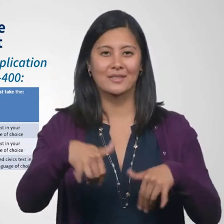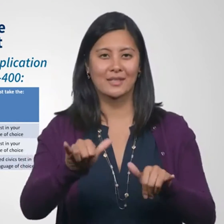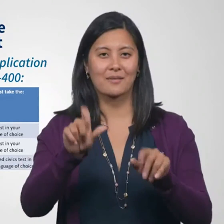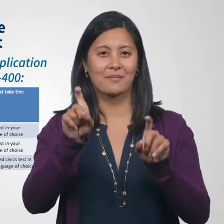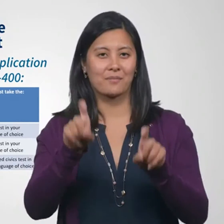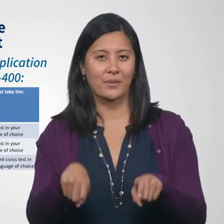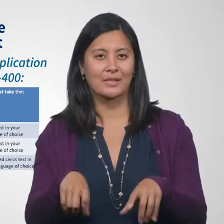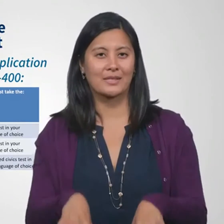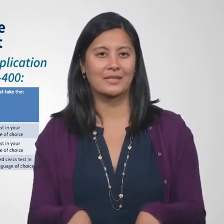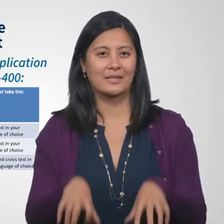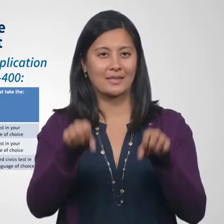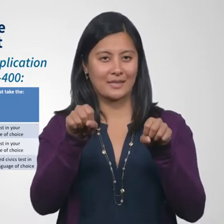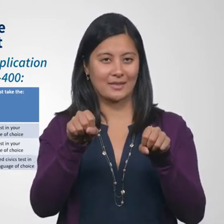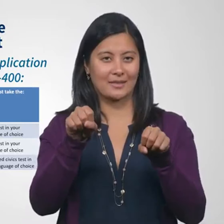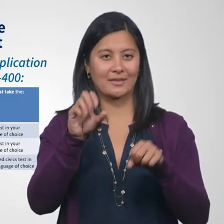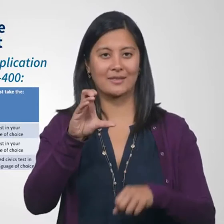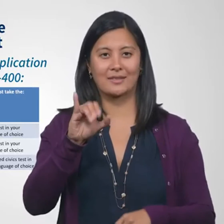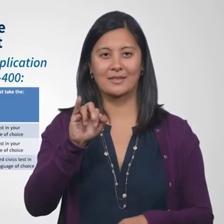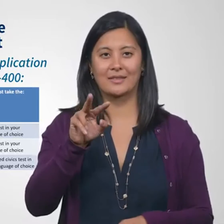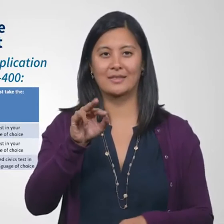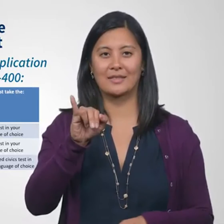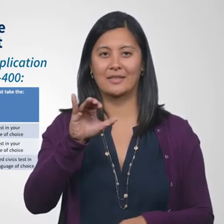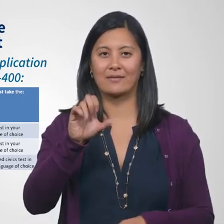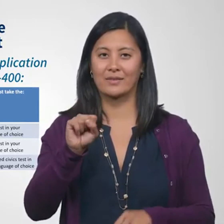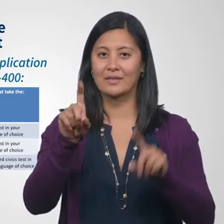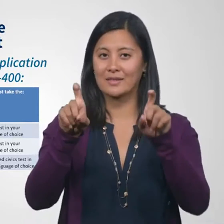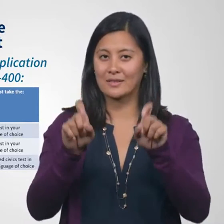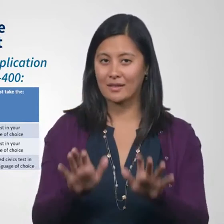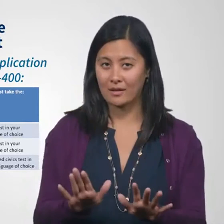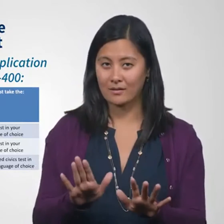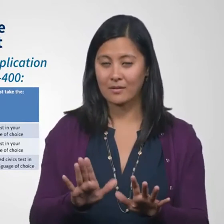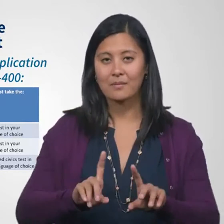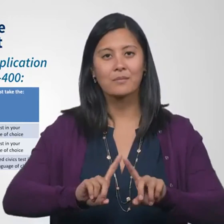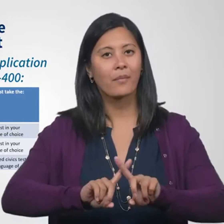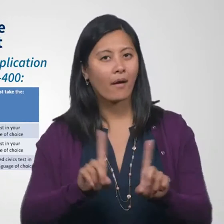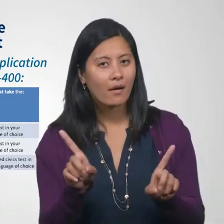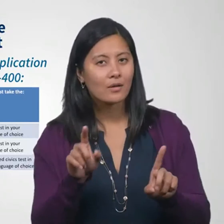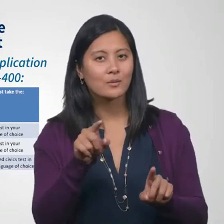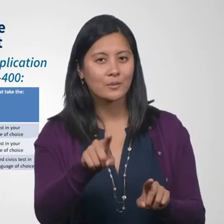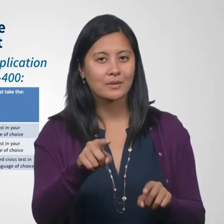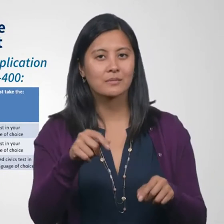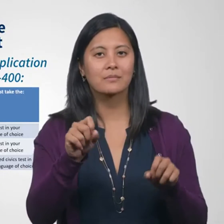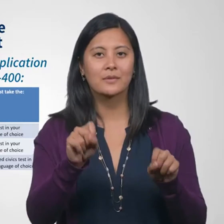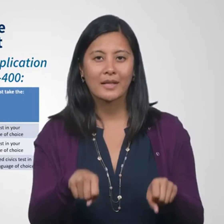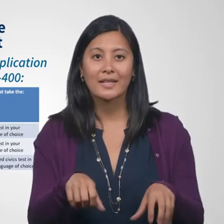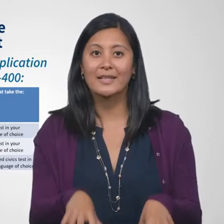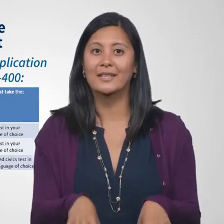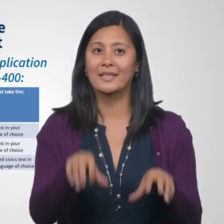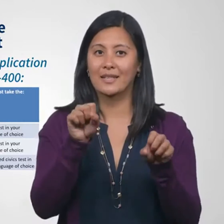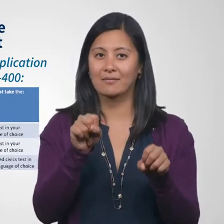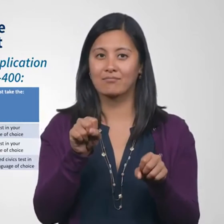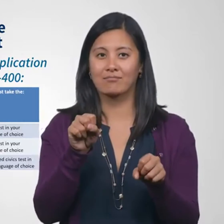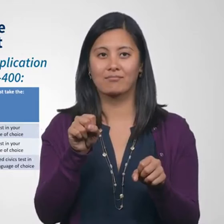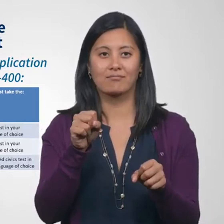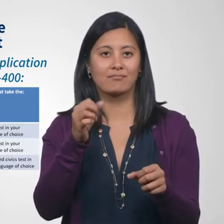You do have to take the civics test, but you may take the simplified version of the test in your own